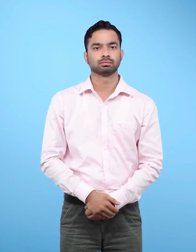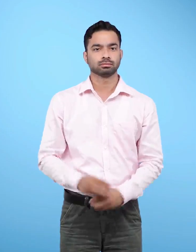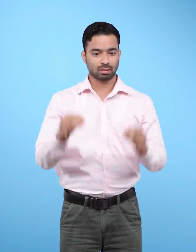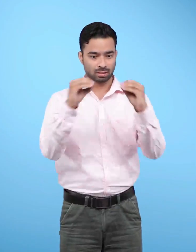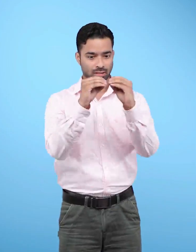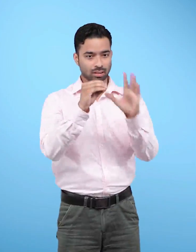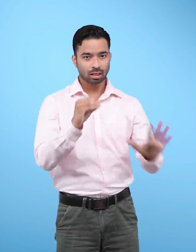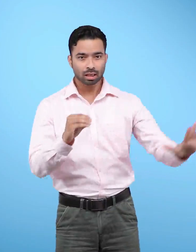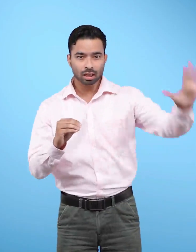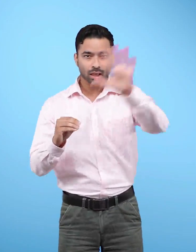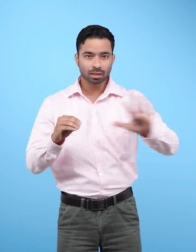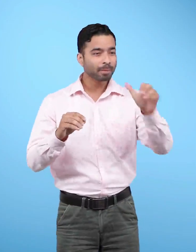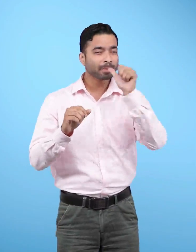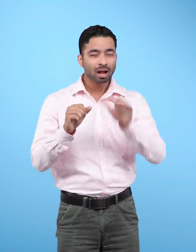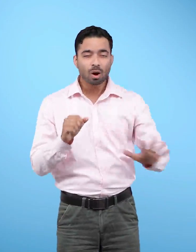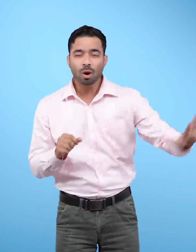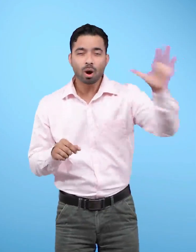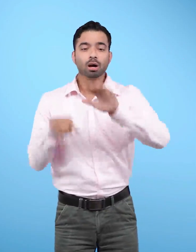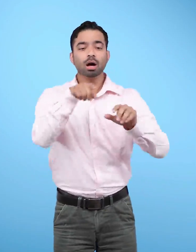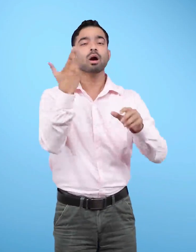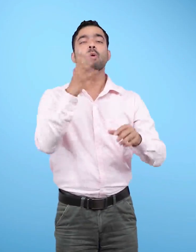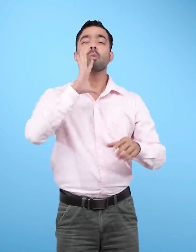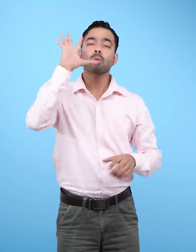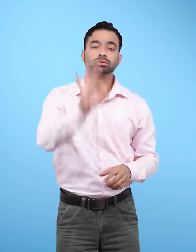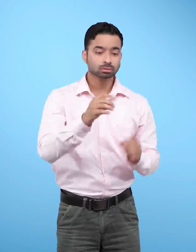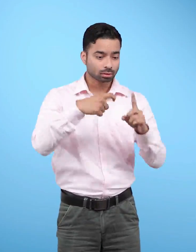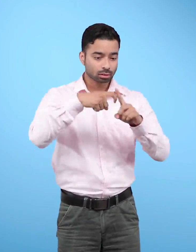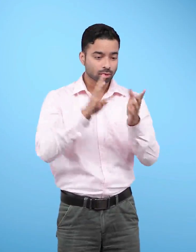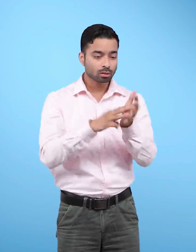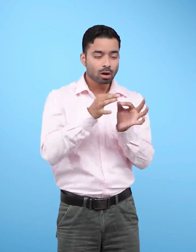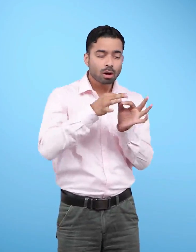How many kilometers long is the actual boundary of Lake B?